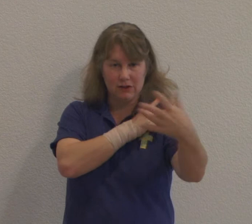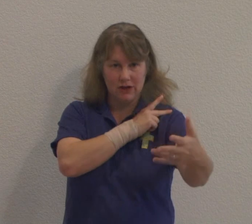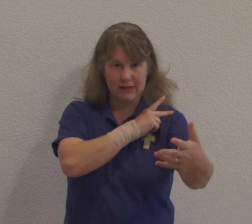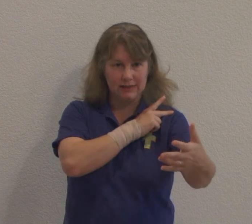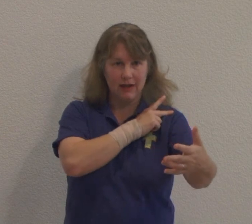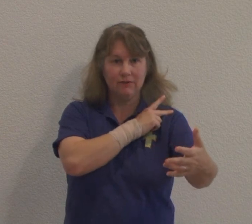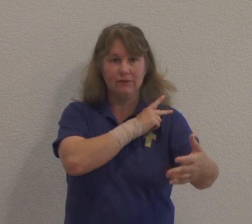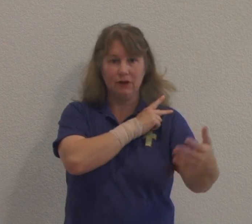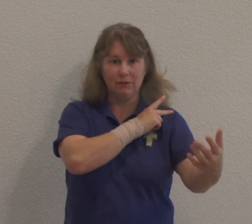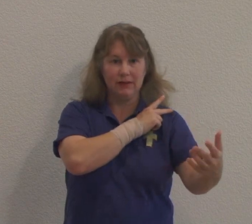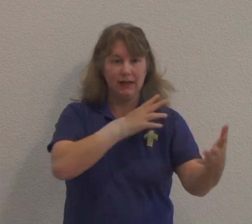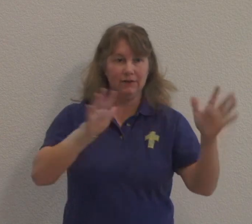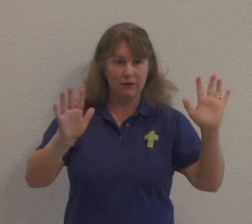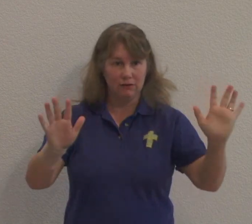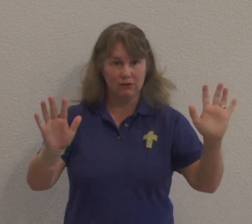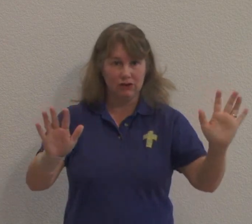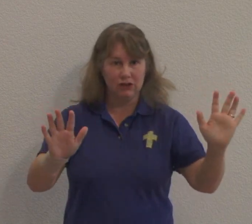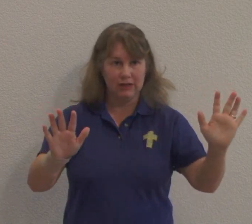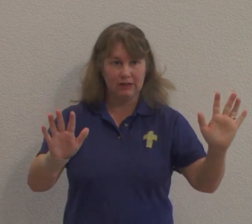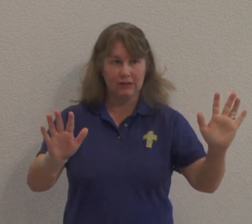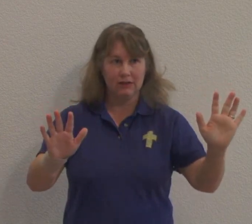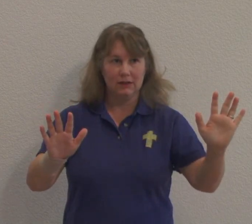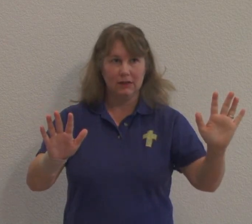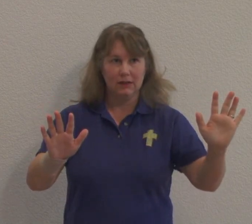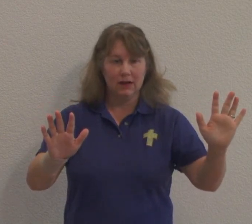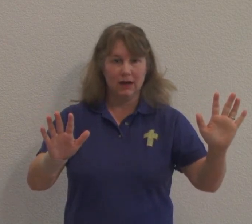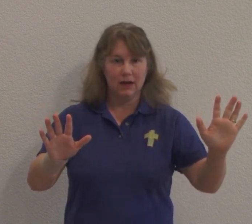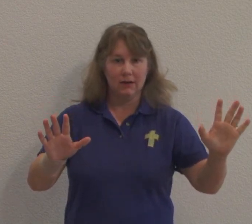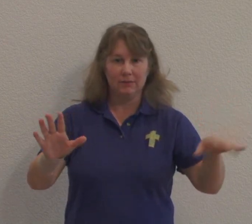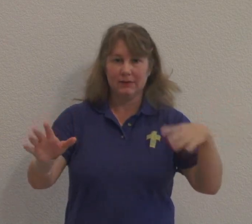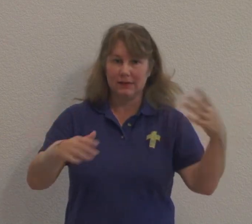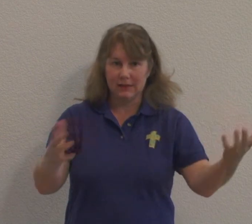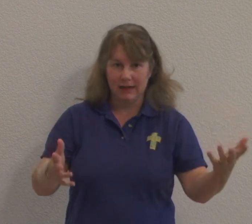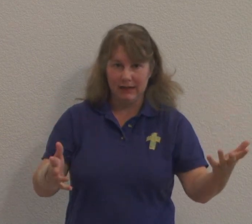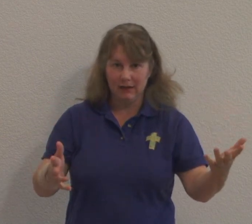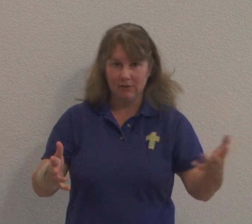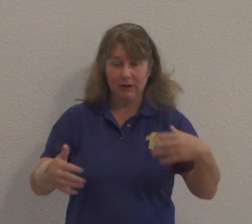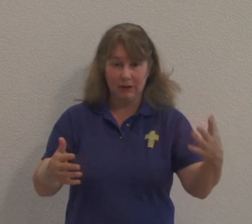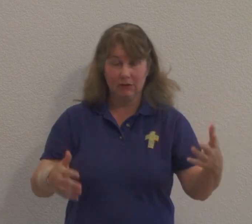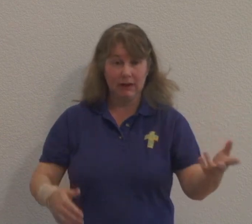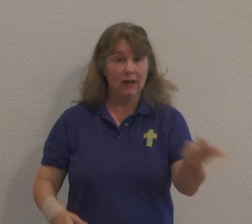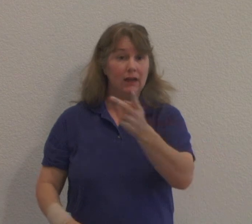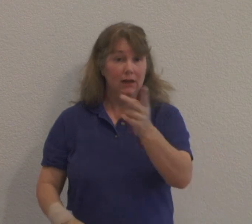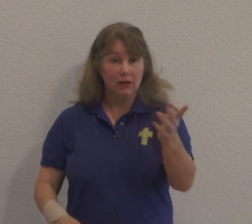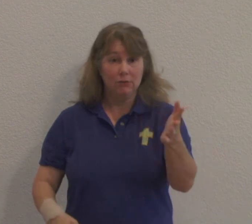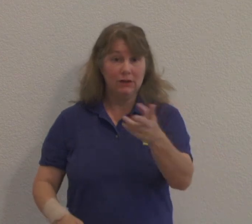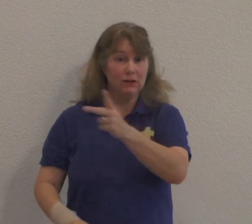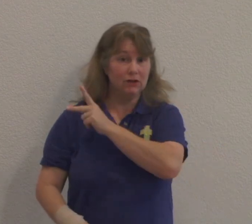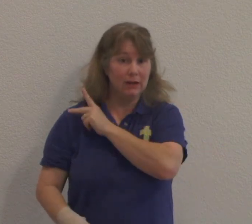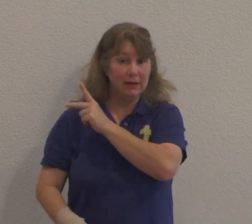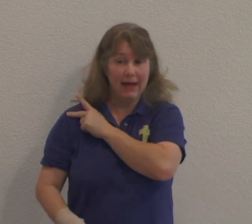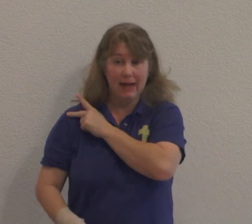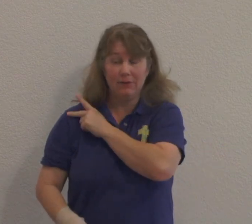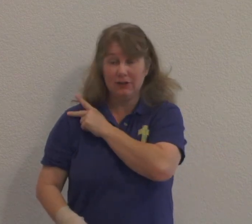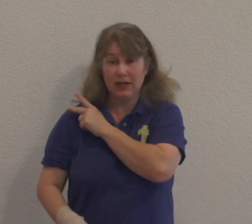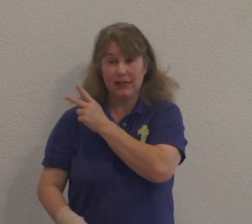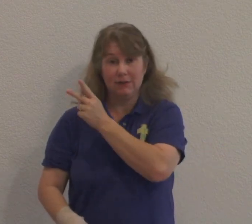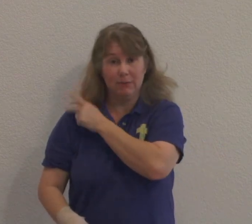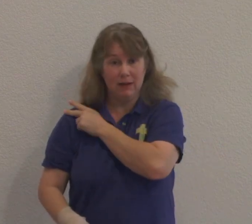song itself. Normally, if you're just signing regularly, you'd be using your dominant hand, in which case it would be on